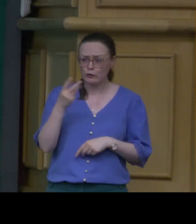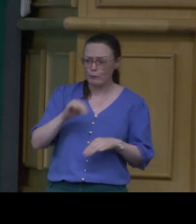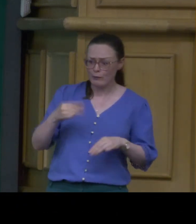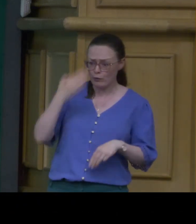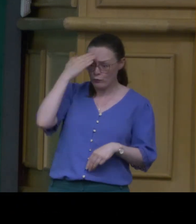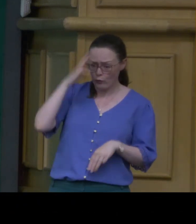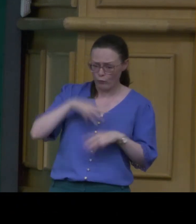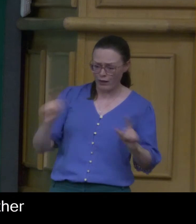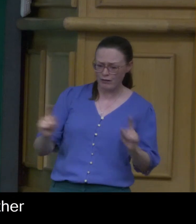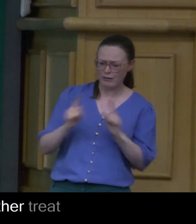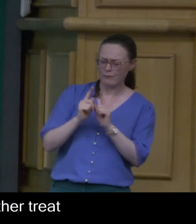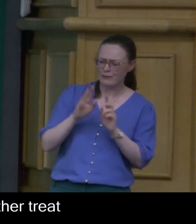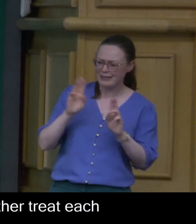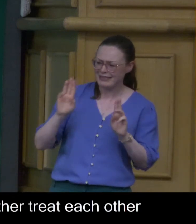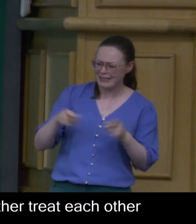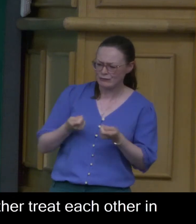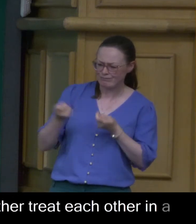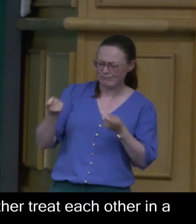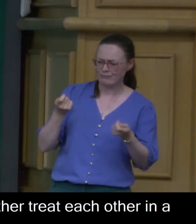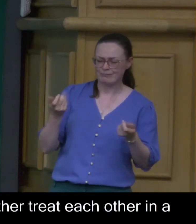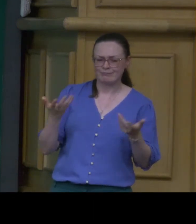treat each other in a remarkably